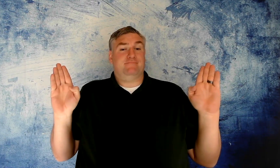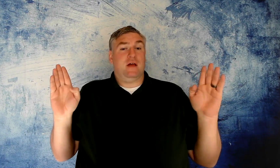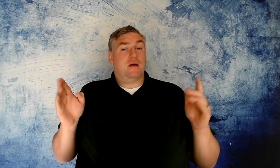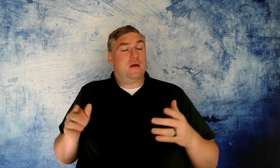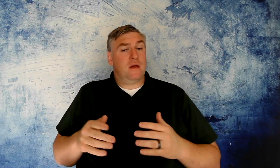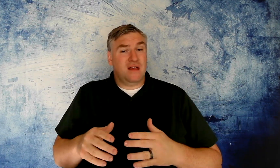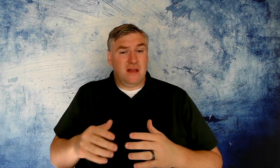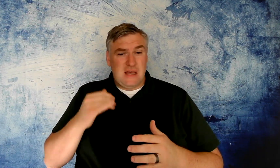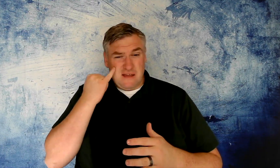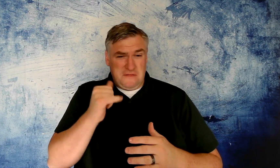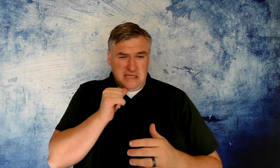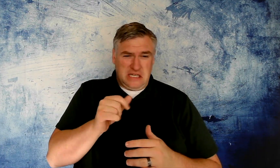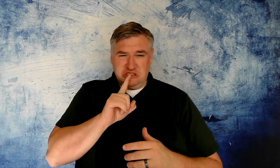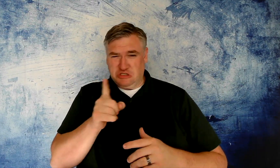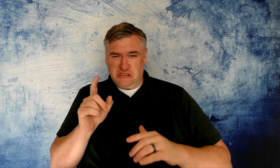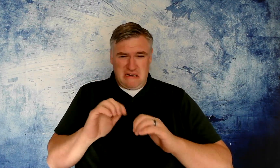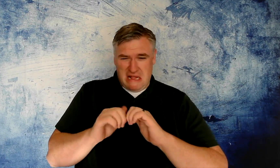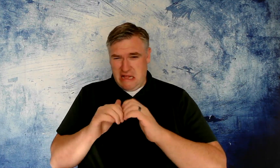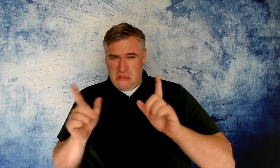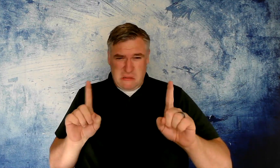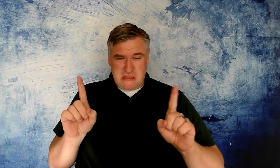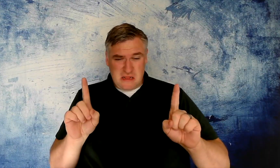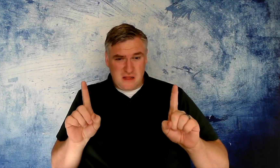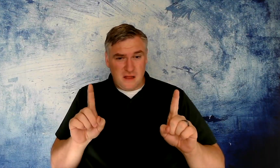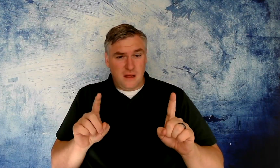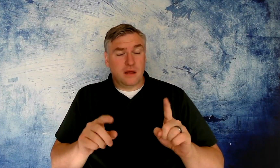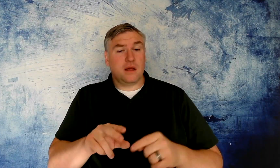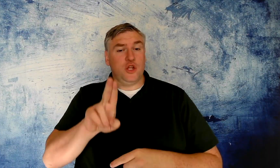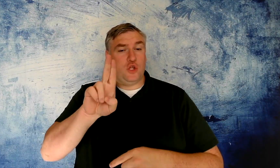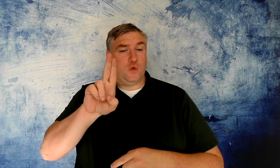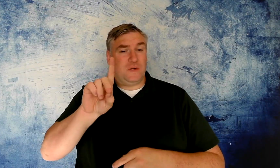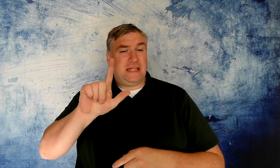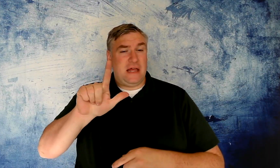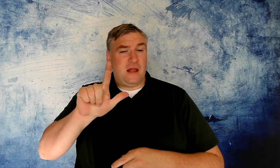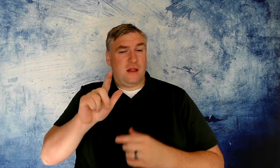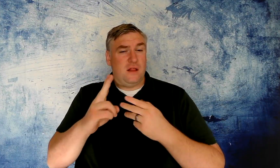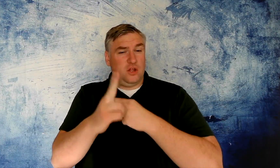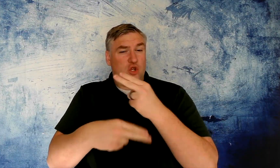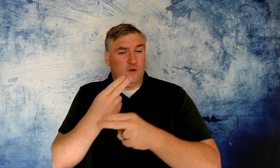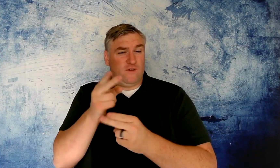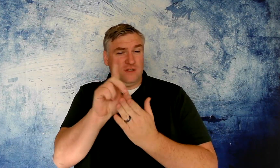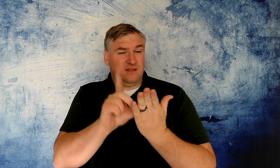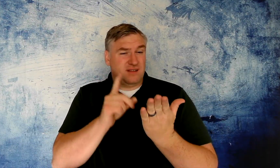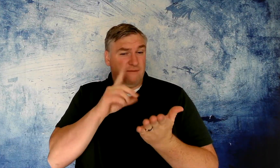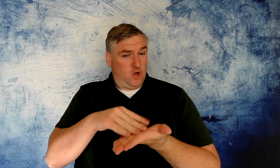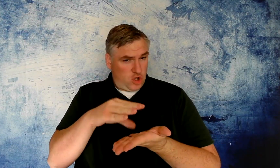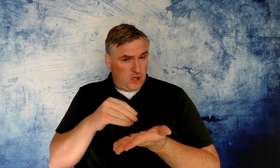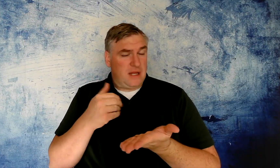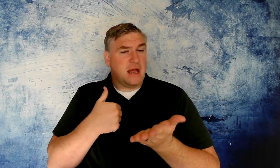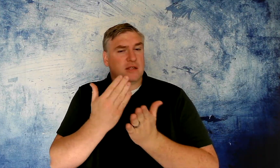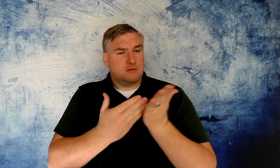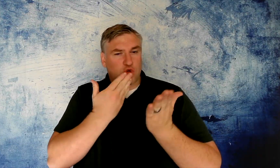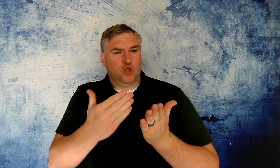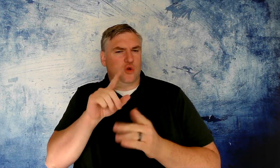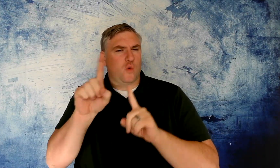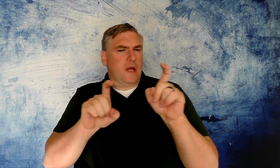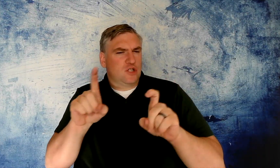it broadly? If you're not quite sure how or where to start, UDL, Universal Design for Learning, has some